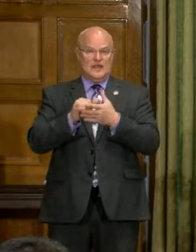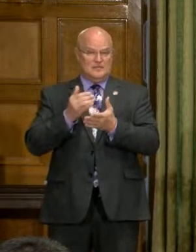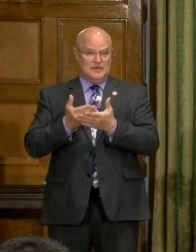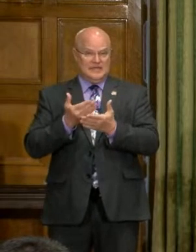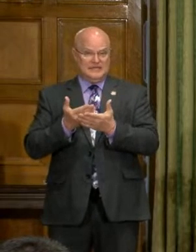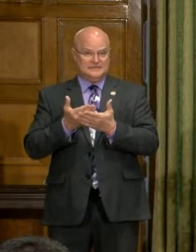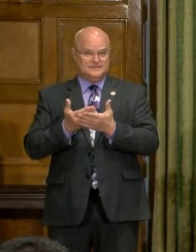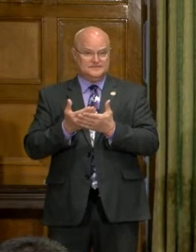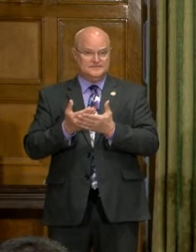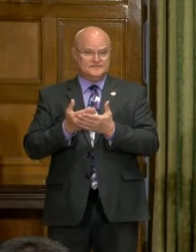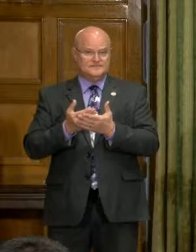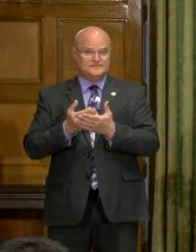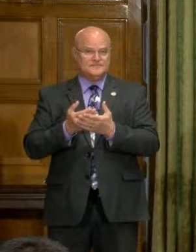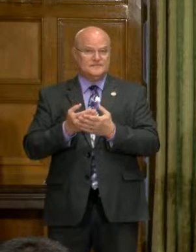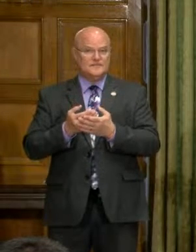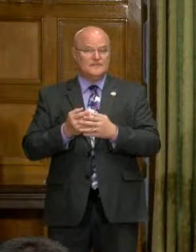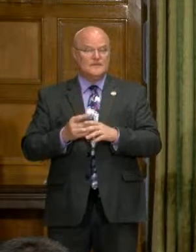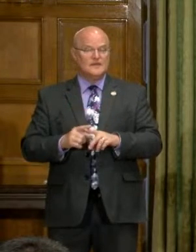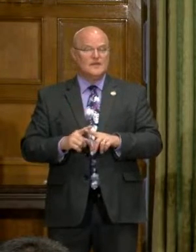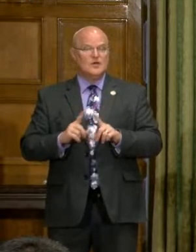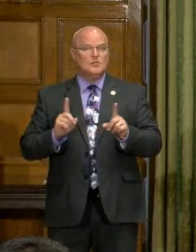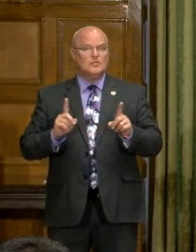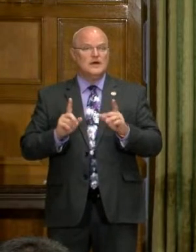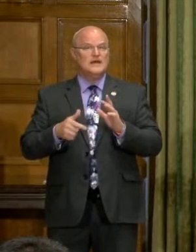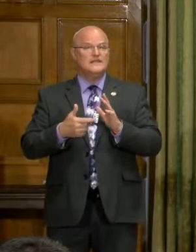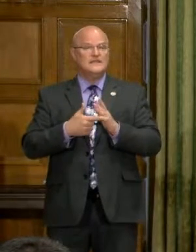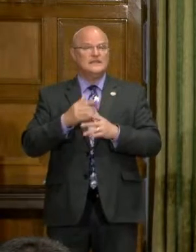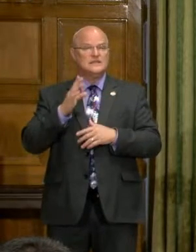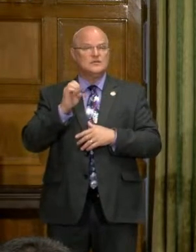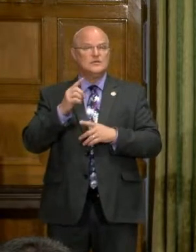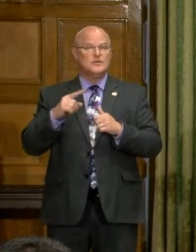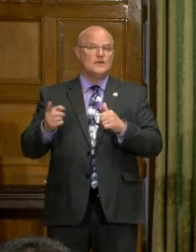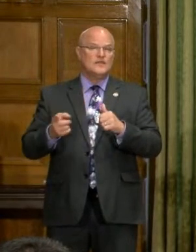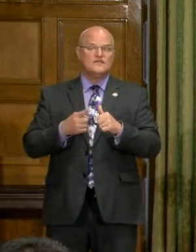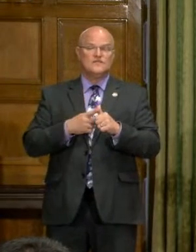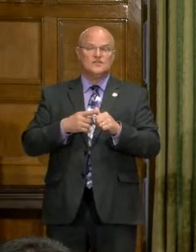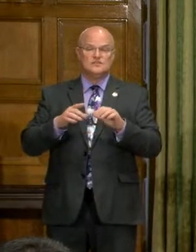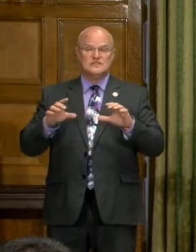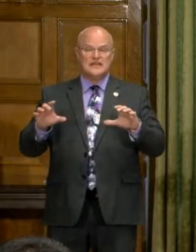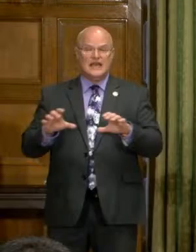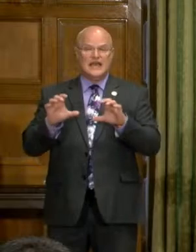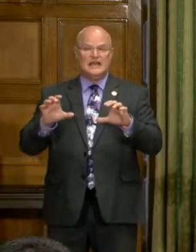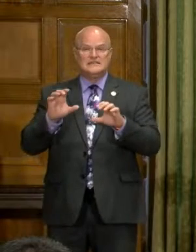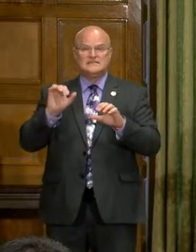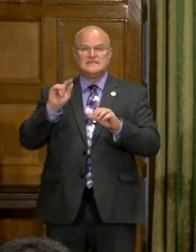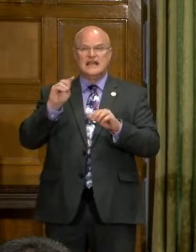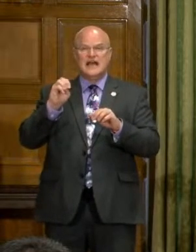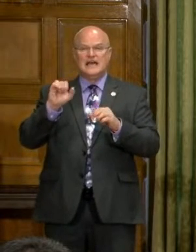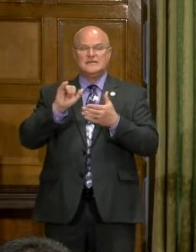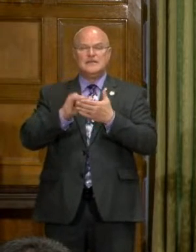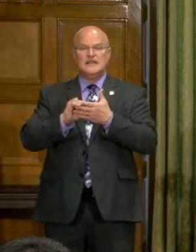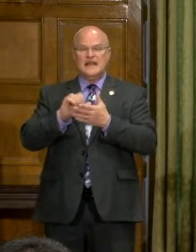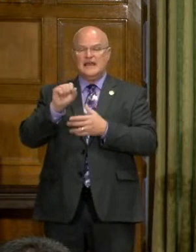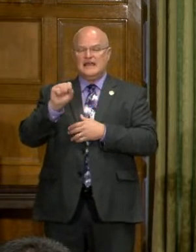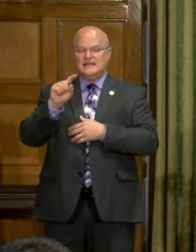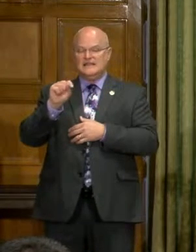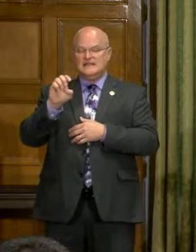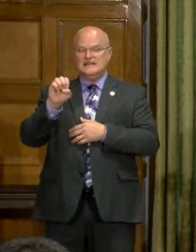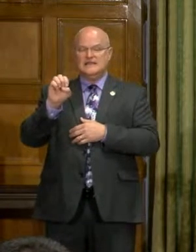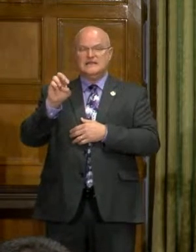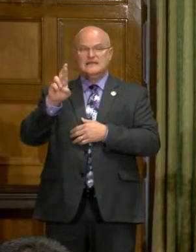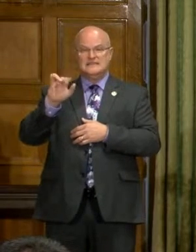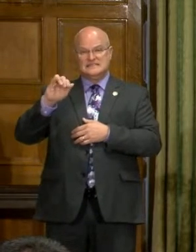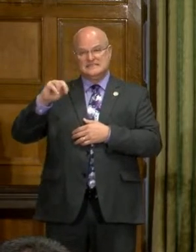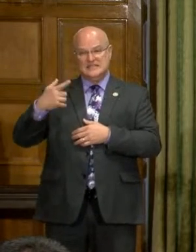that money, but this will be one of the first action items that the steering committee will